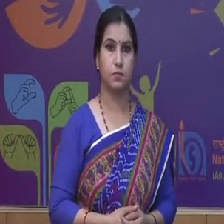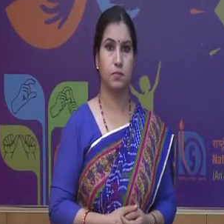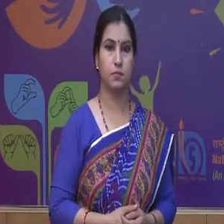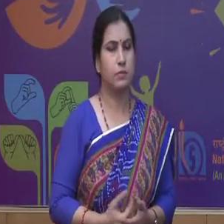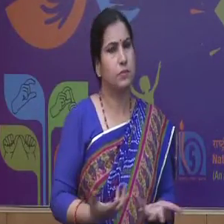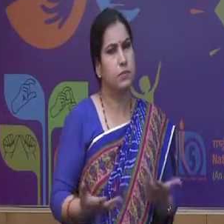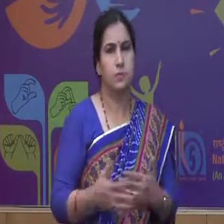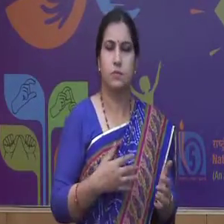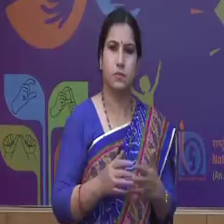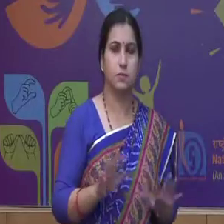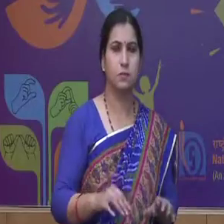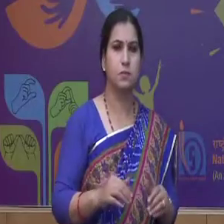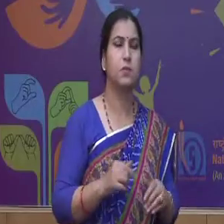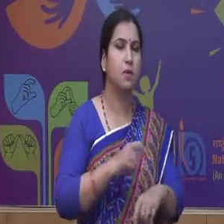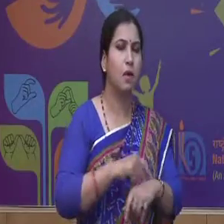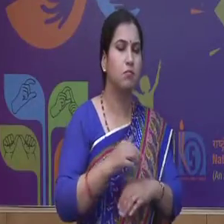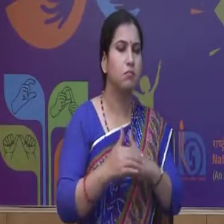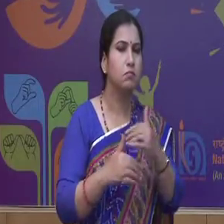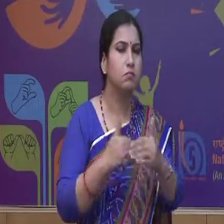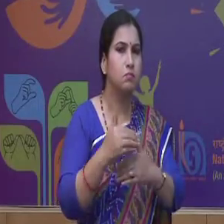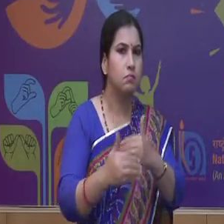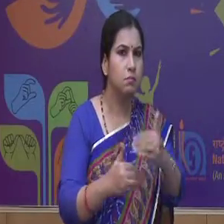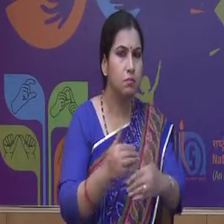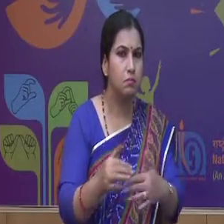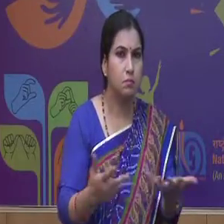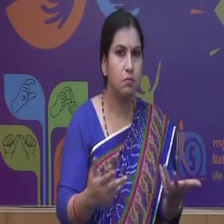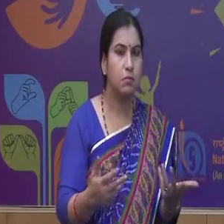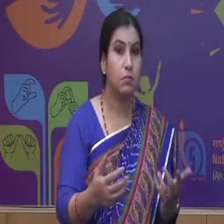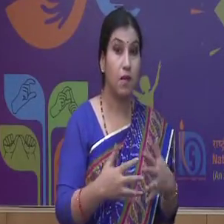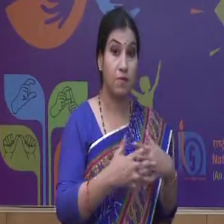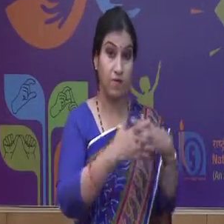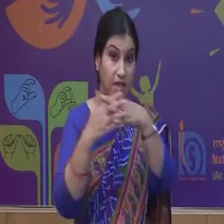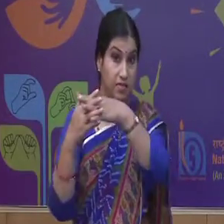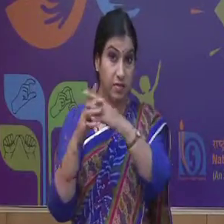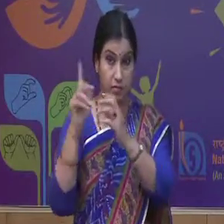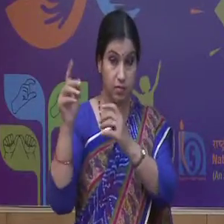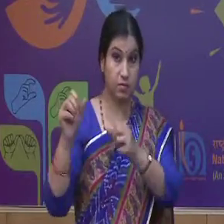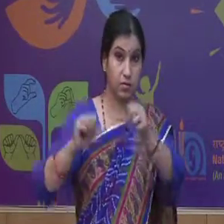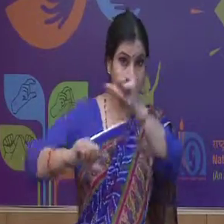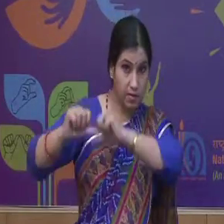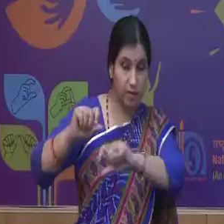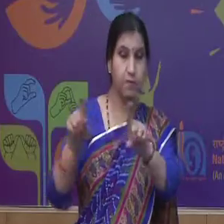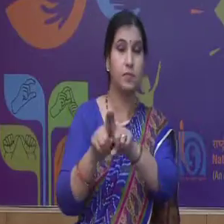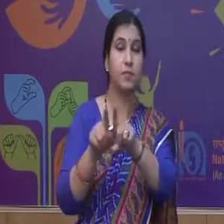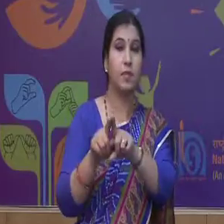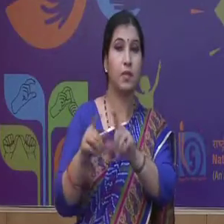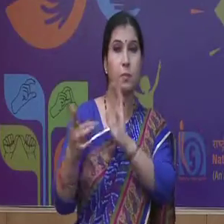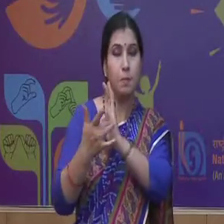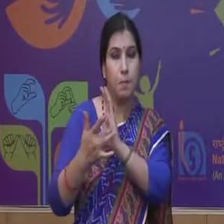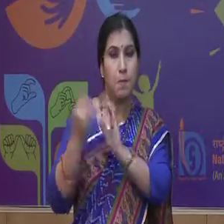However, slowly, with the introduction of Western science and modern ideas,